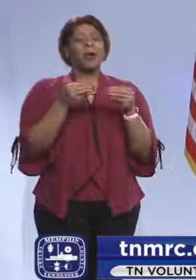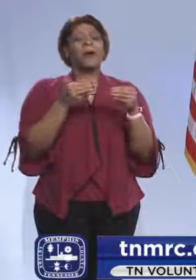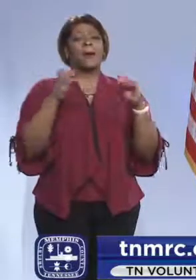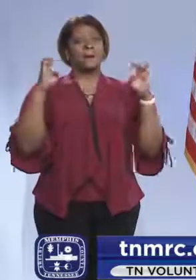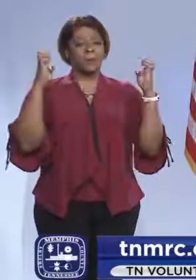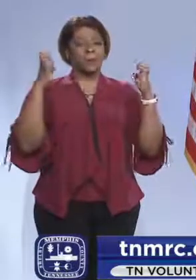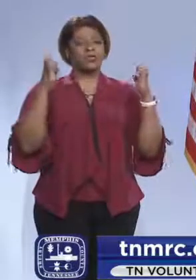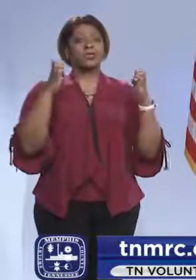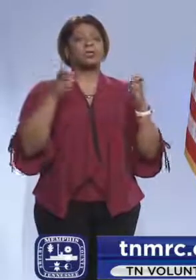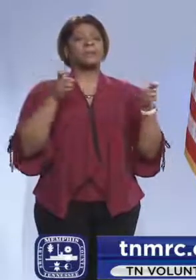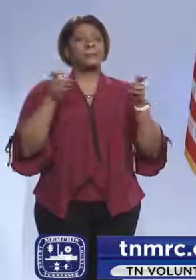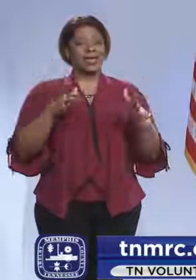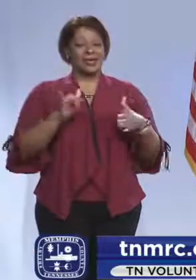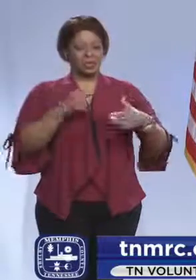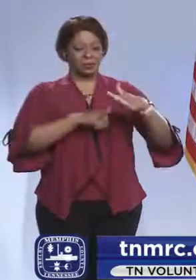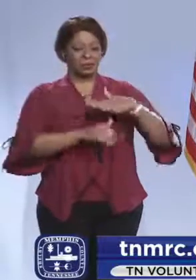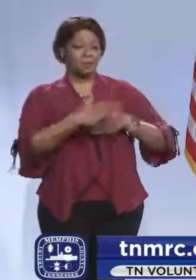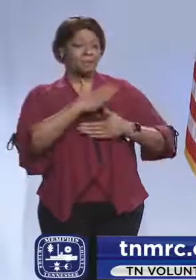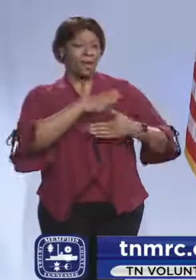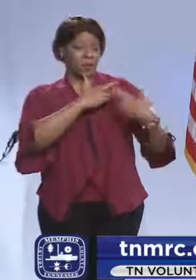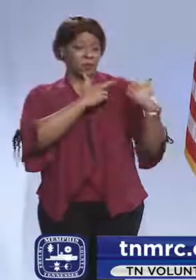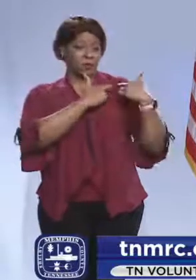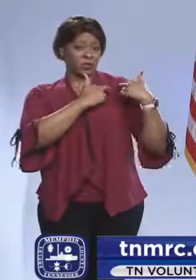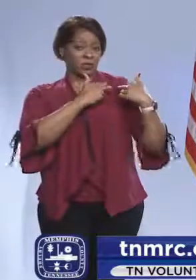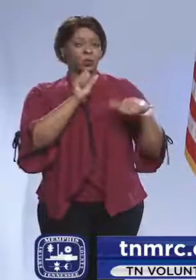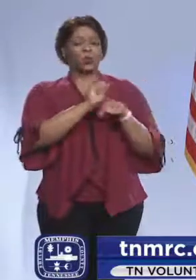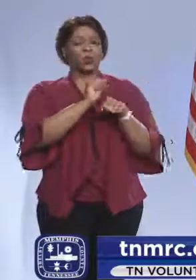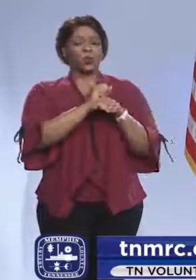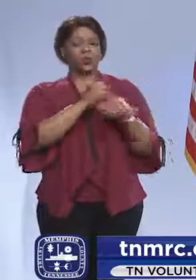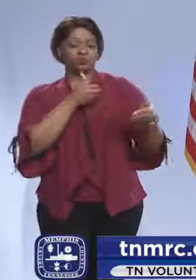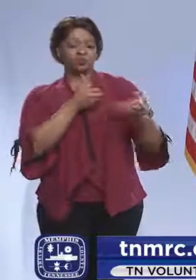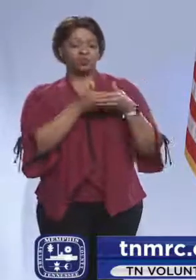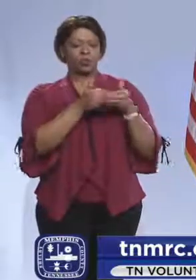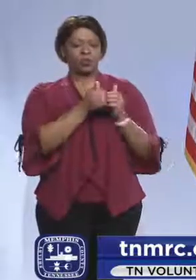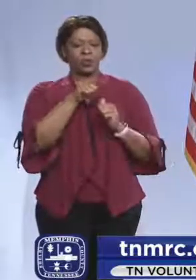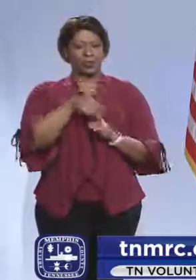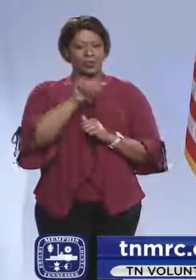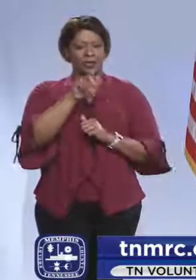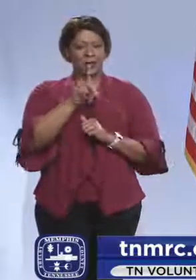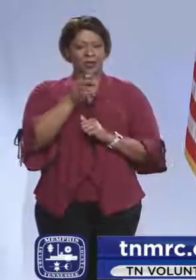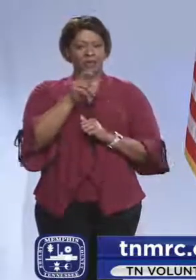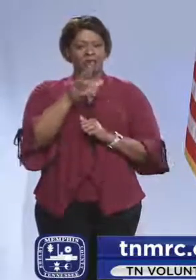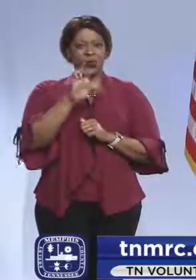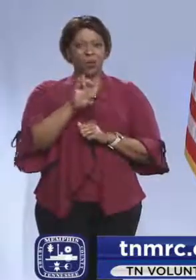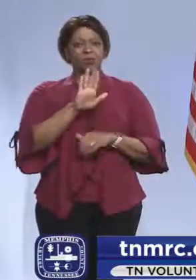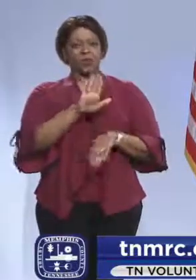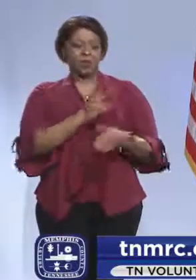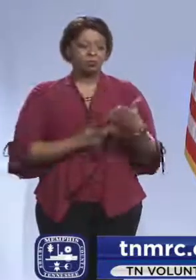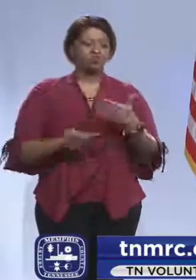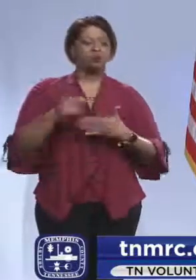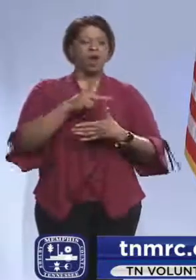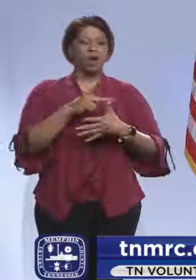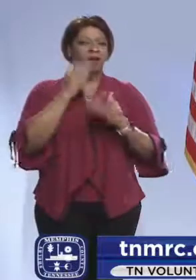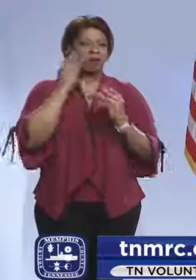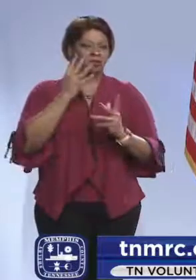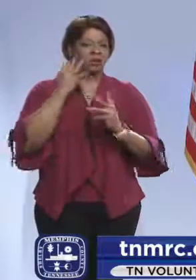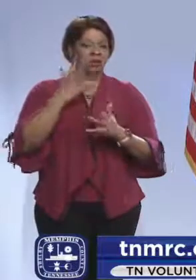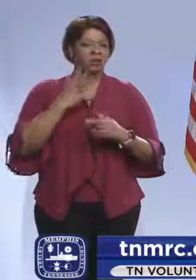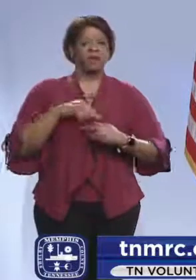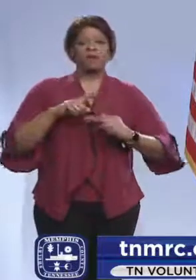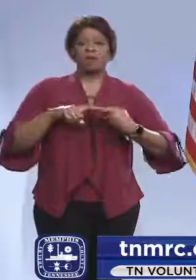my area of responsibility, and we've been working closely with the task force on the task force priorities. Number